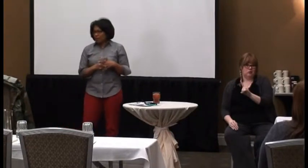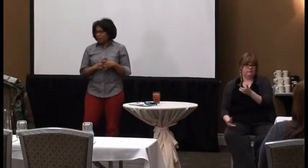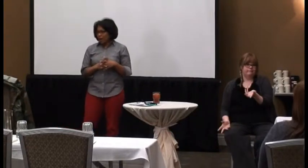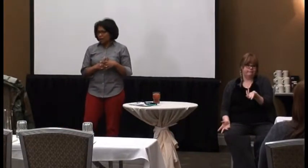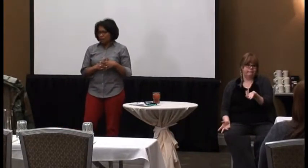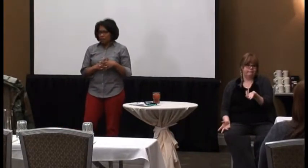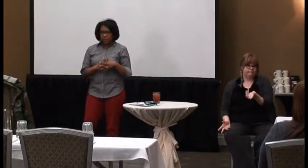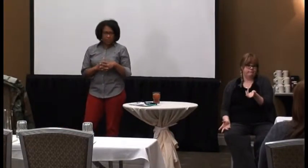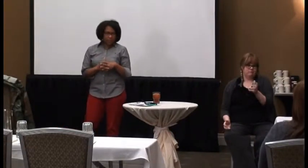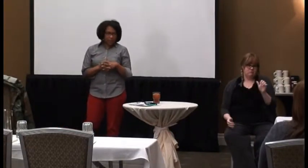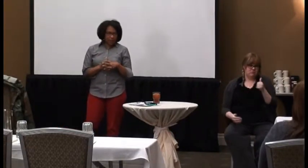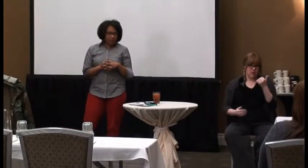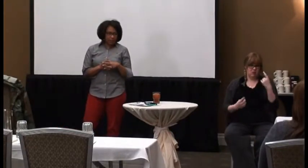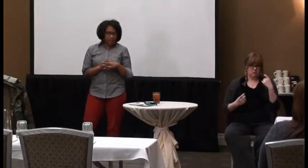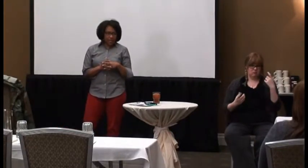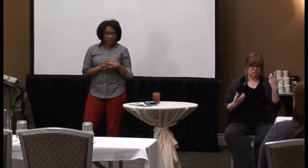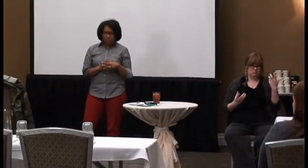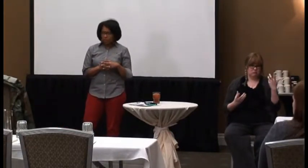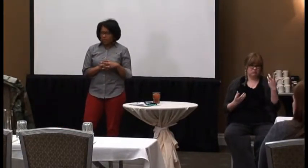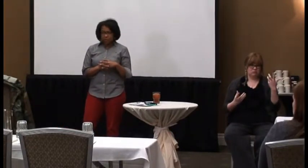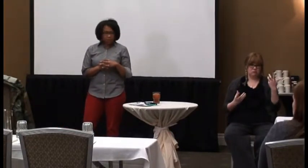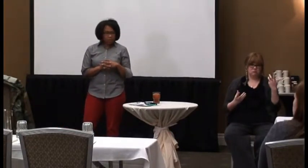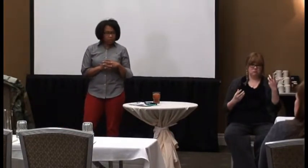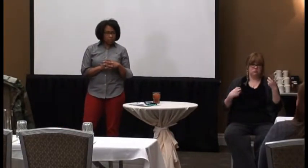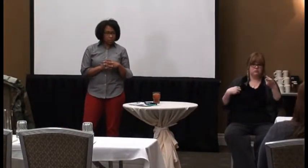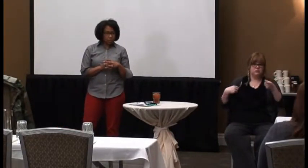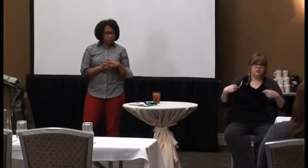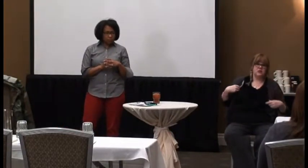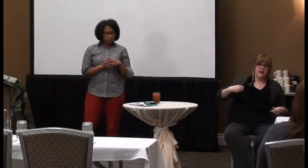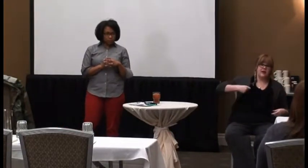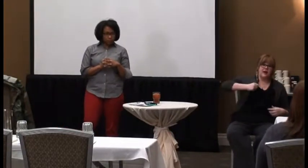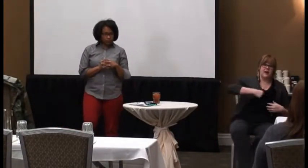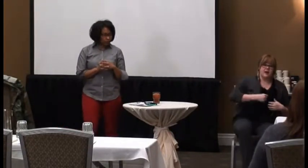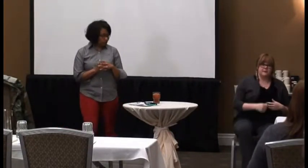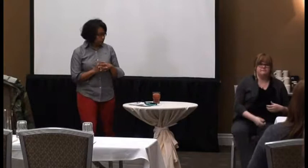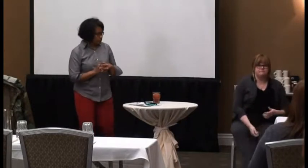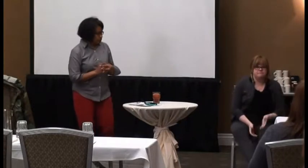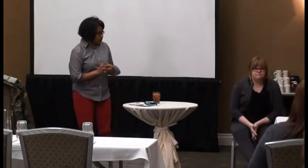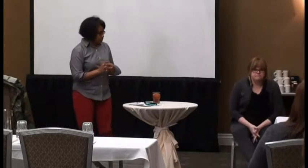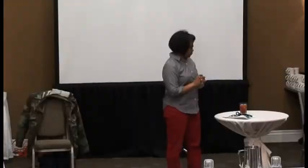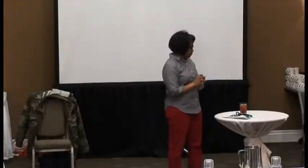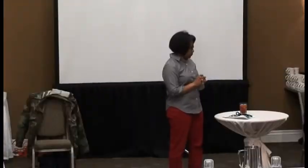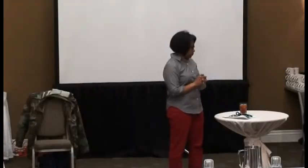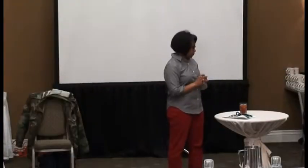Any other thoughts or questions about the ADHD meds? Yeah,